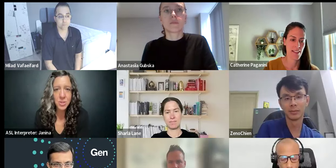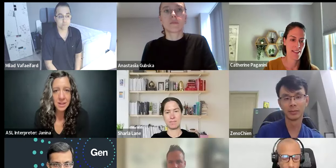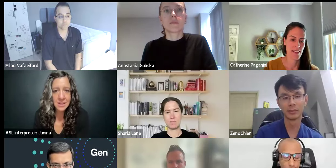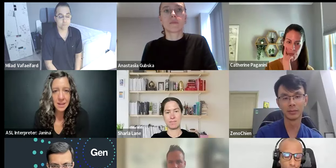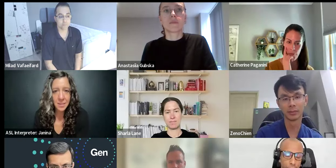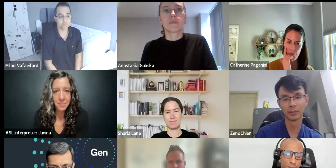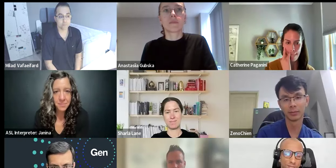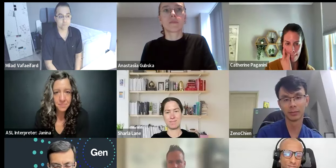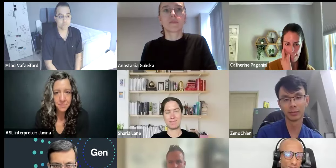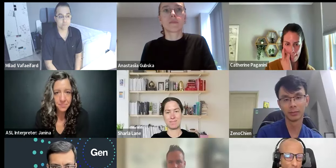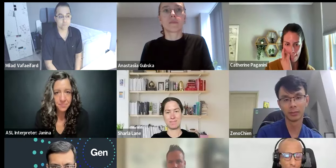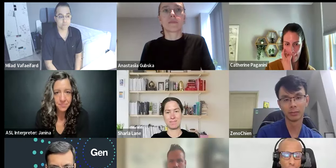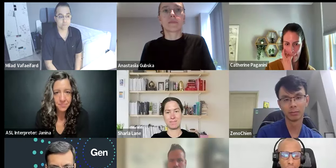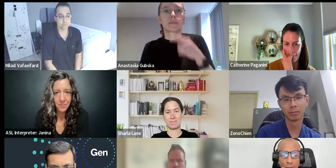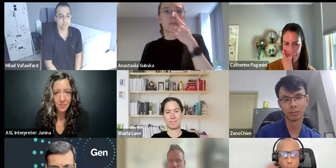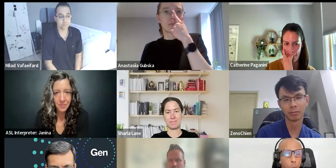After I joined,